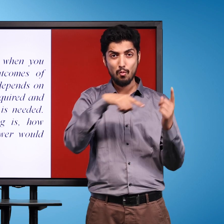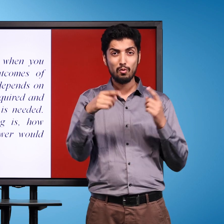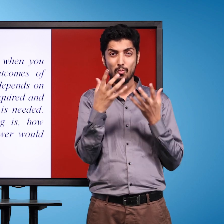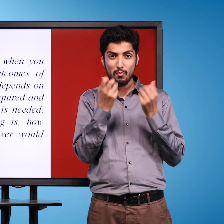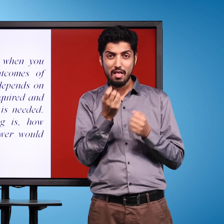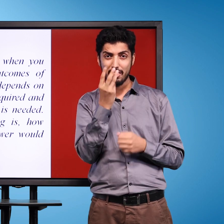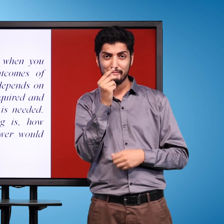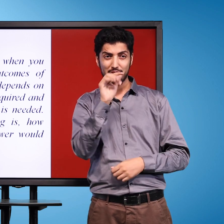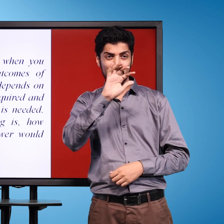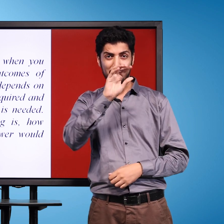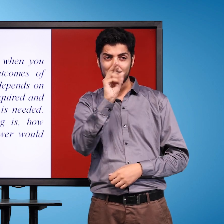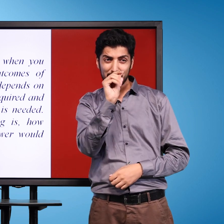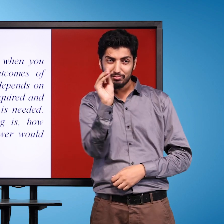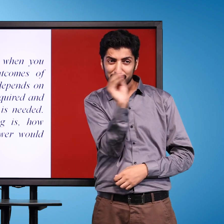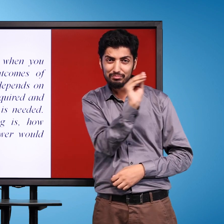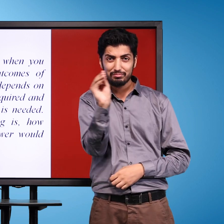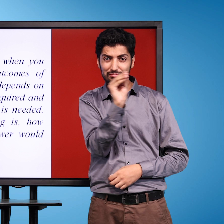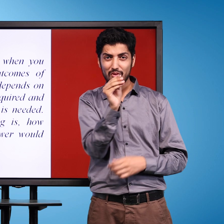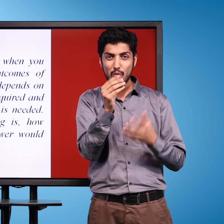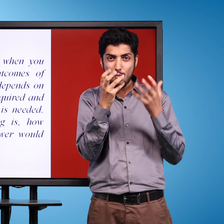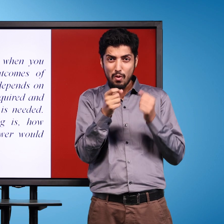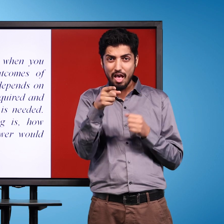There are no rigid rules when you want to estimate the